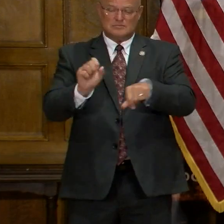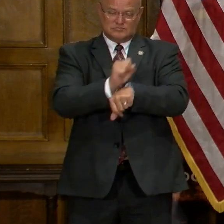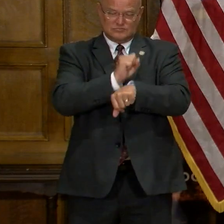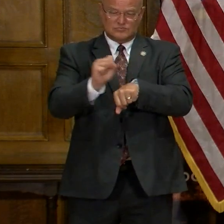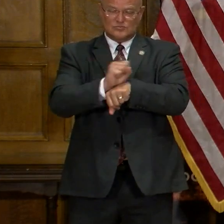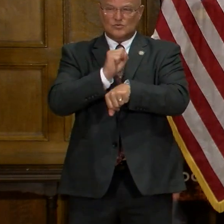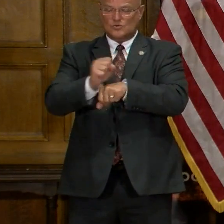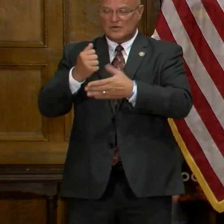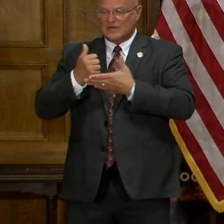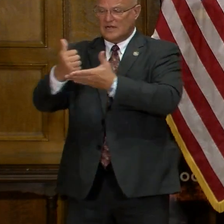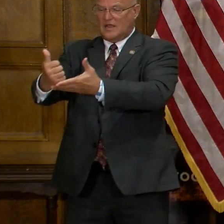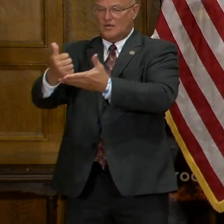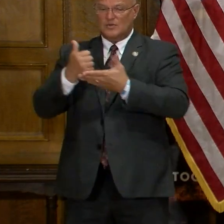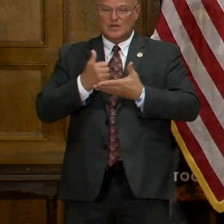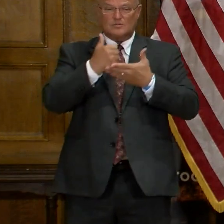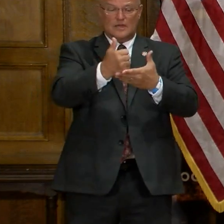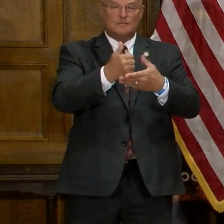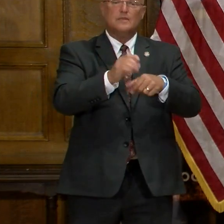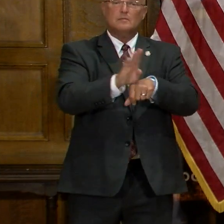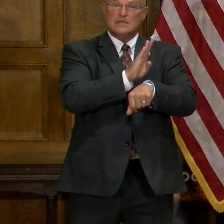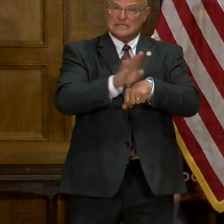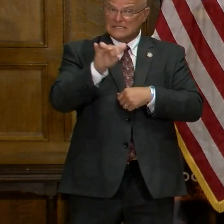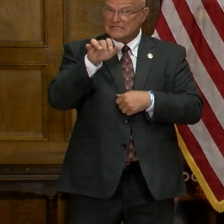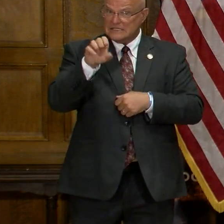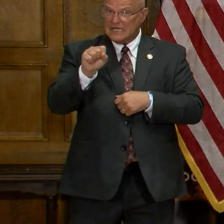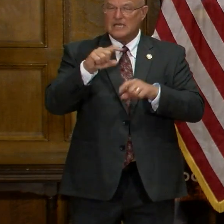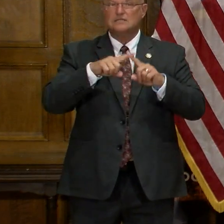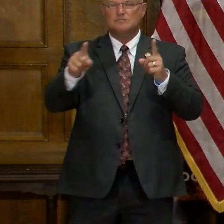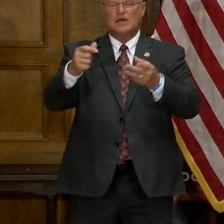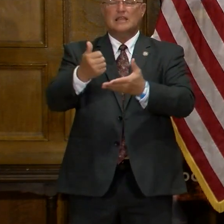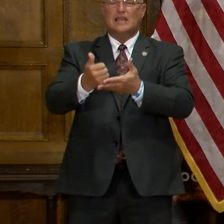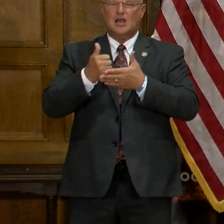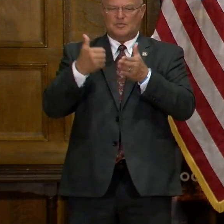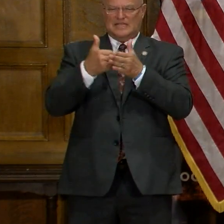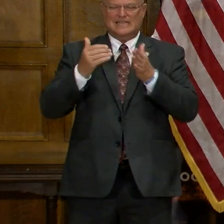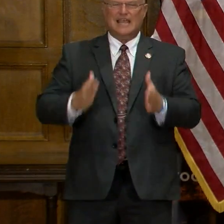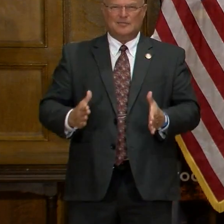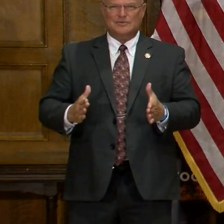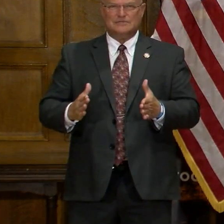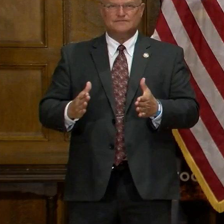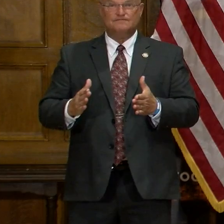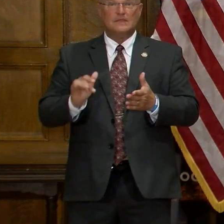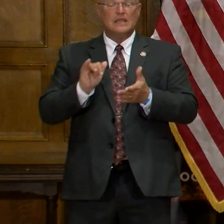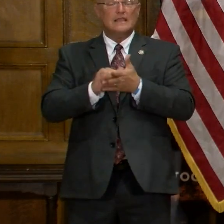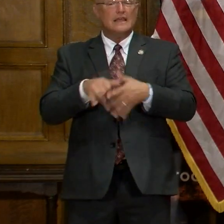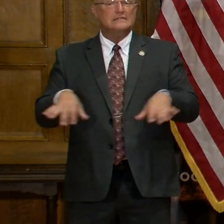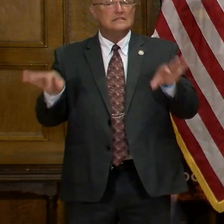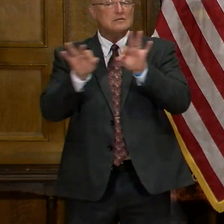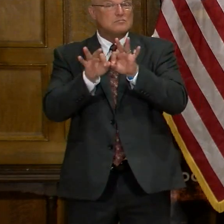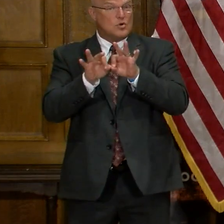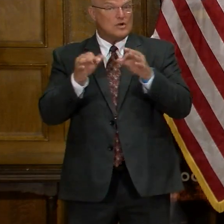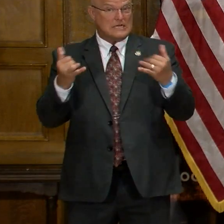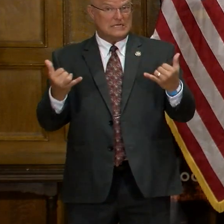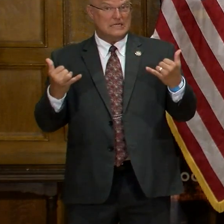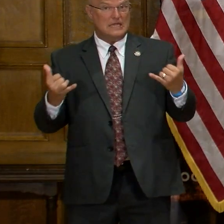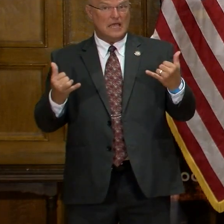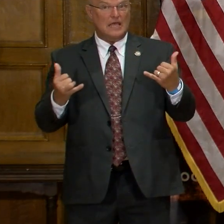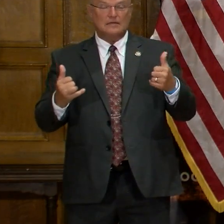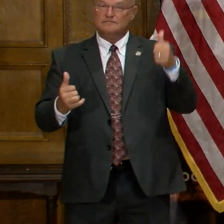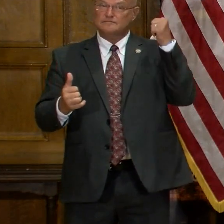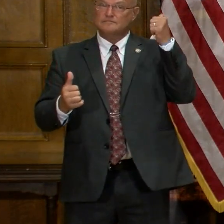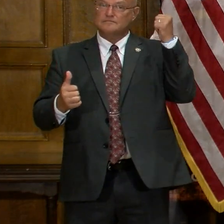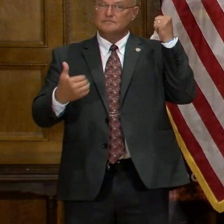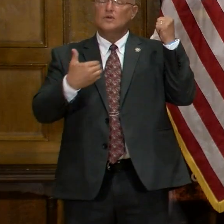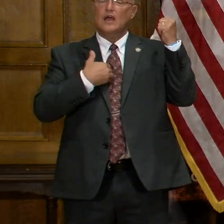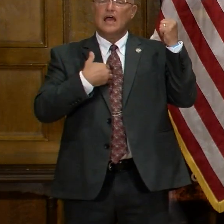lot of helping neighbors and strength for the community. And I think that is relevant today. As you can see, behind me